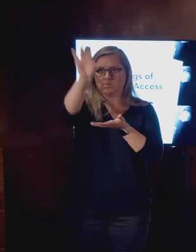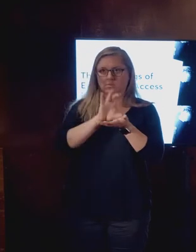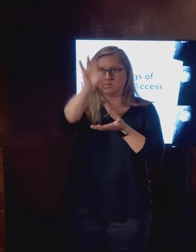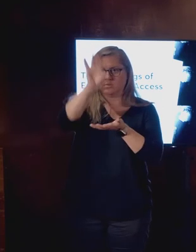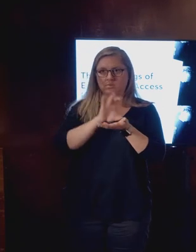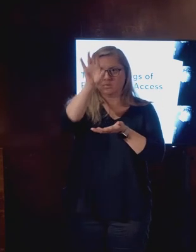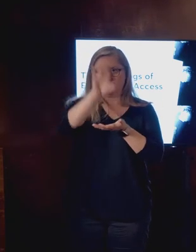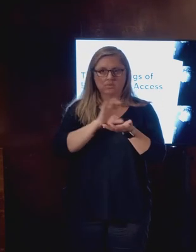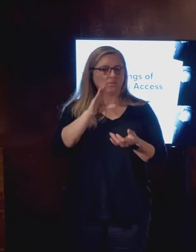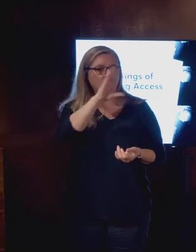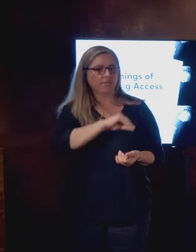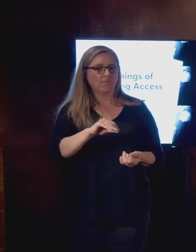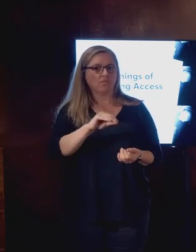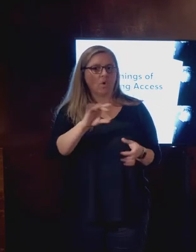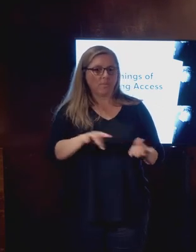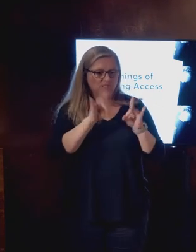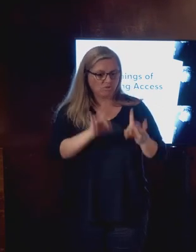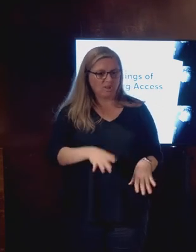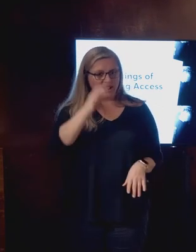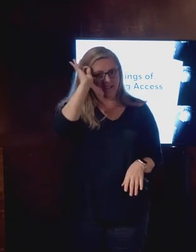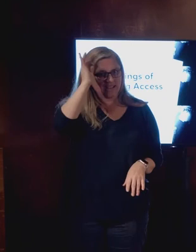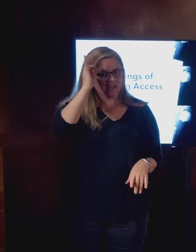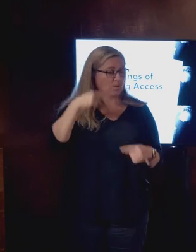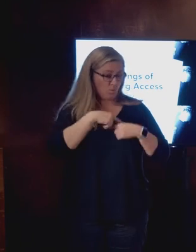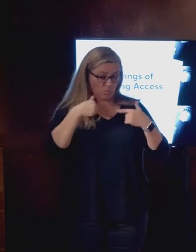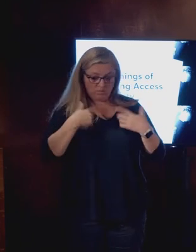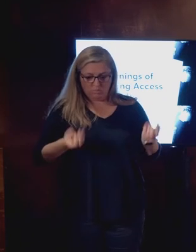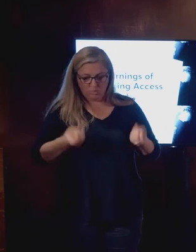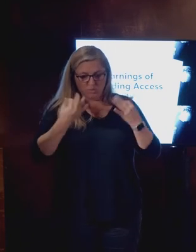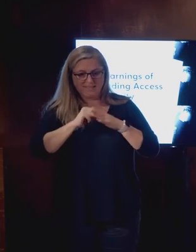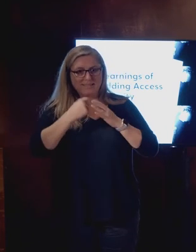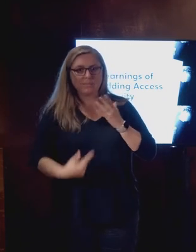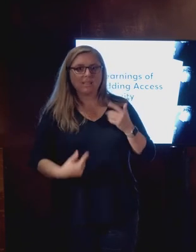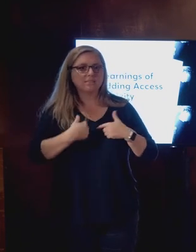the Australia Council over and over. We aren't artists with disabilities,